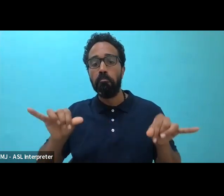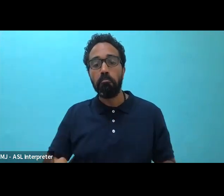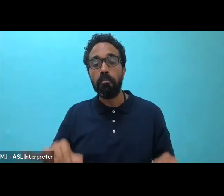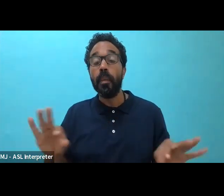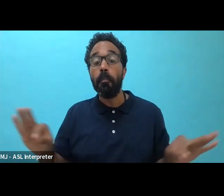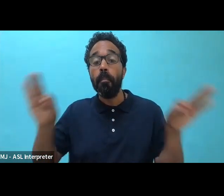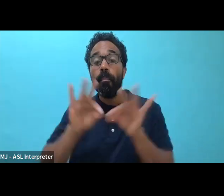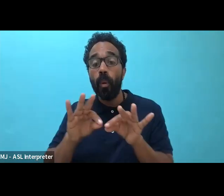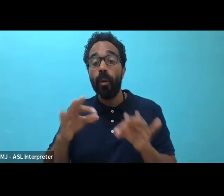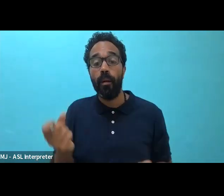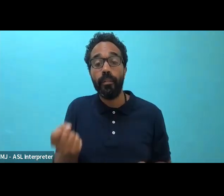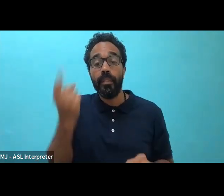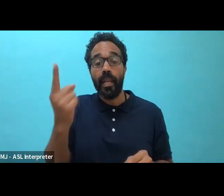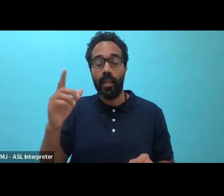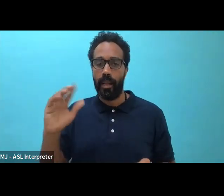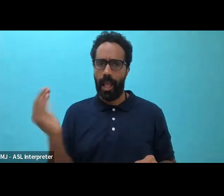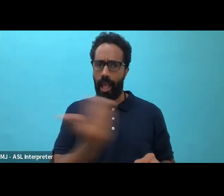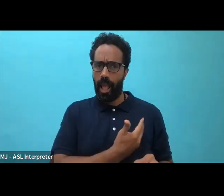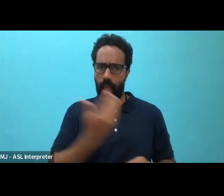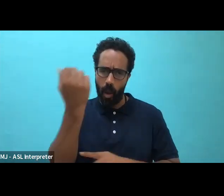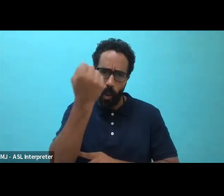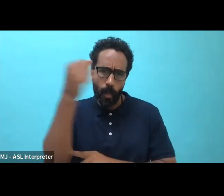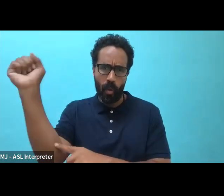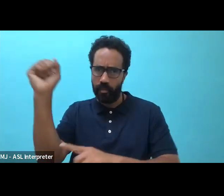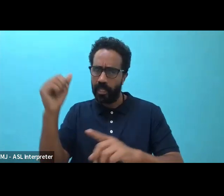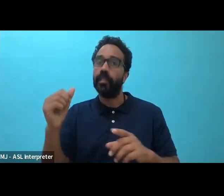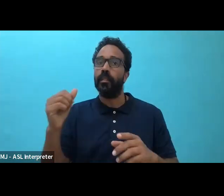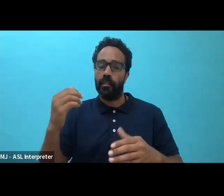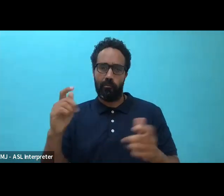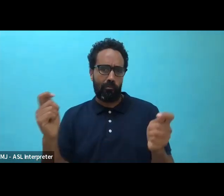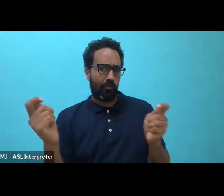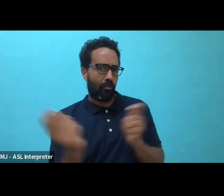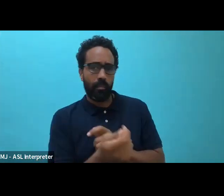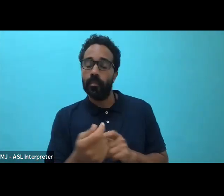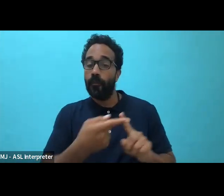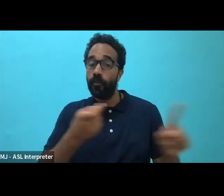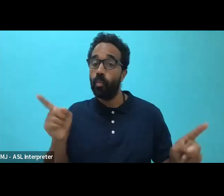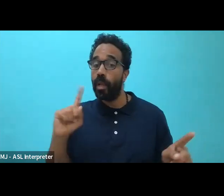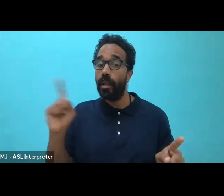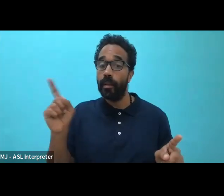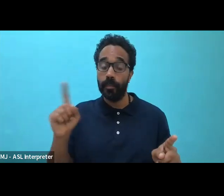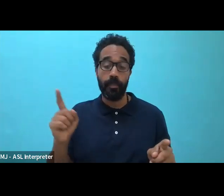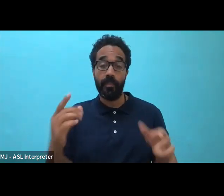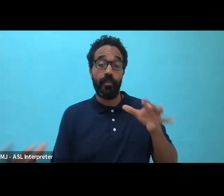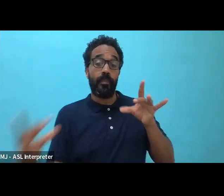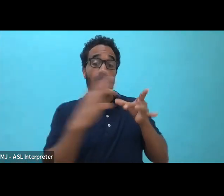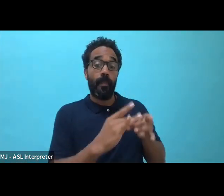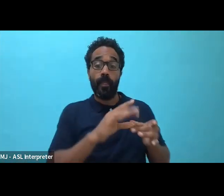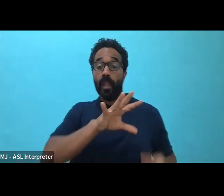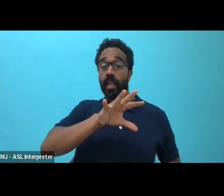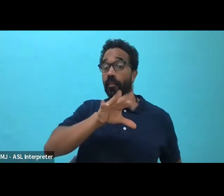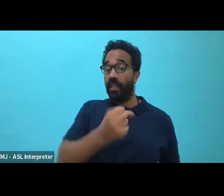movement came from. So there are several movements from the 50s and 60s that are the foundation of the independent living